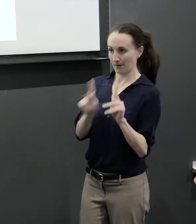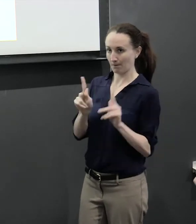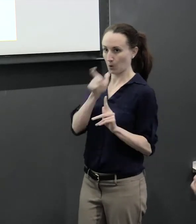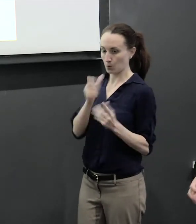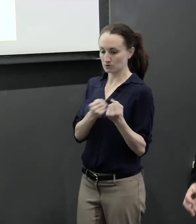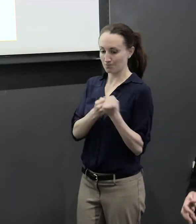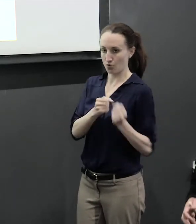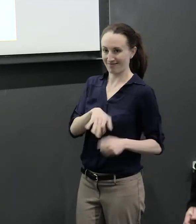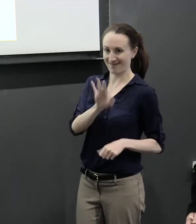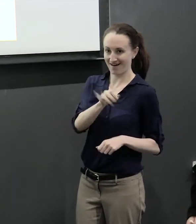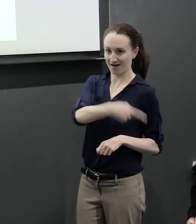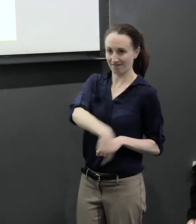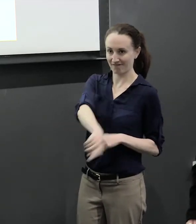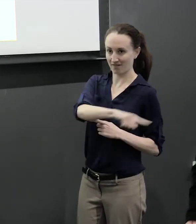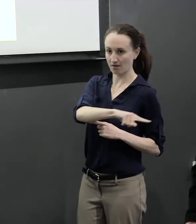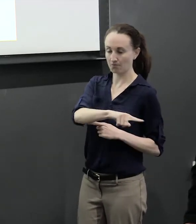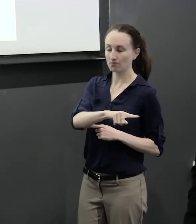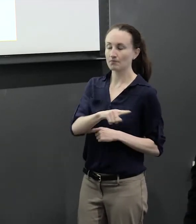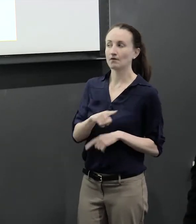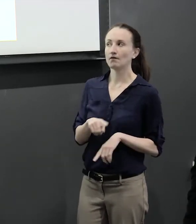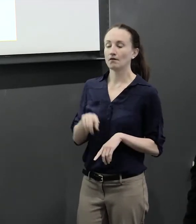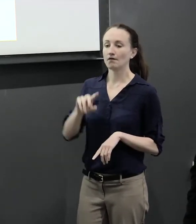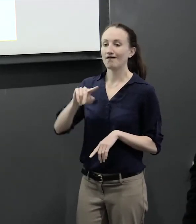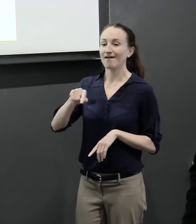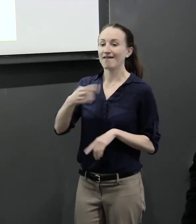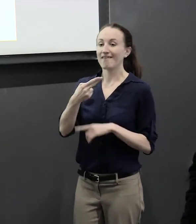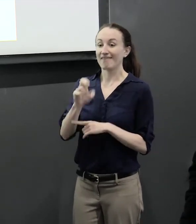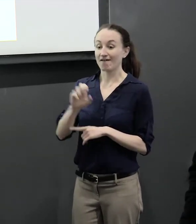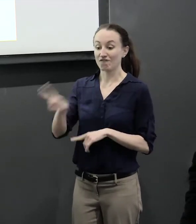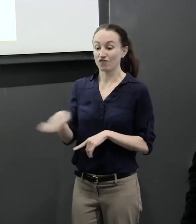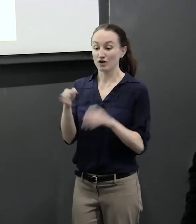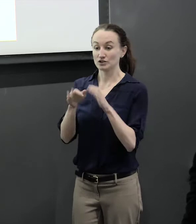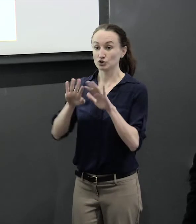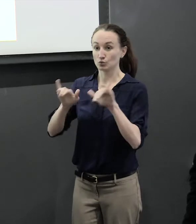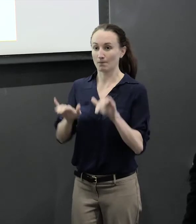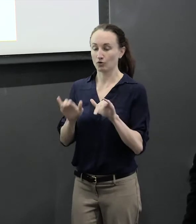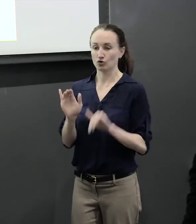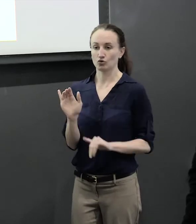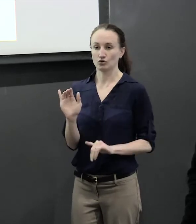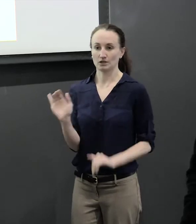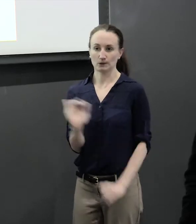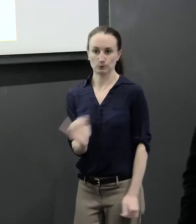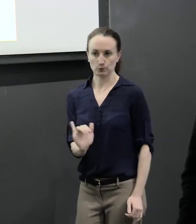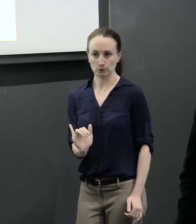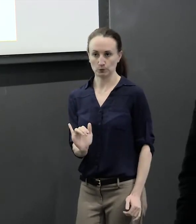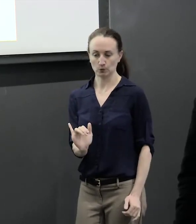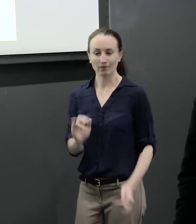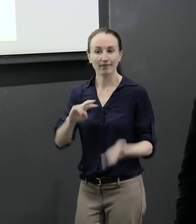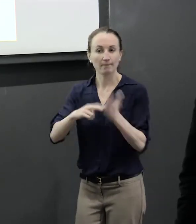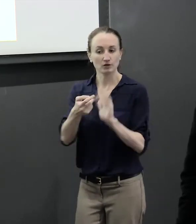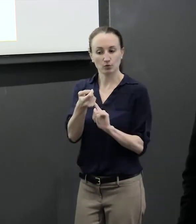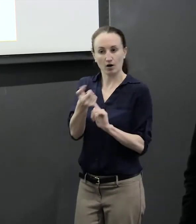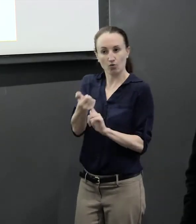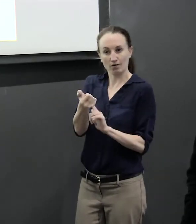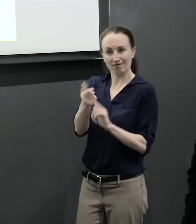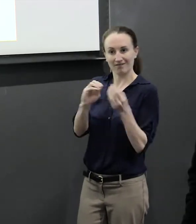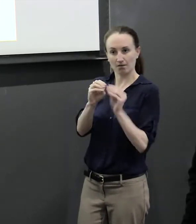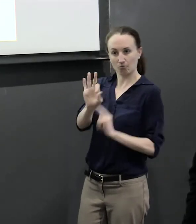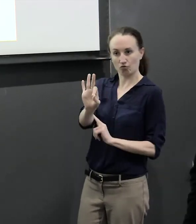9 of them? The French swimmer does too. So if you can get rid of the